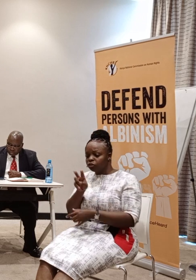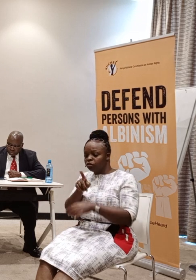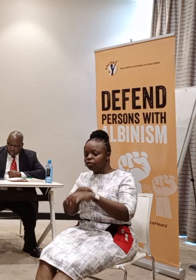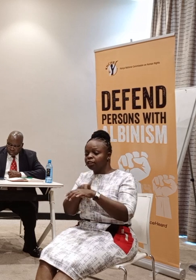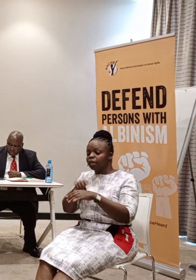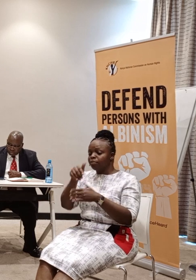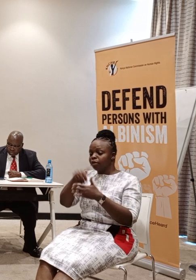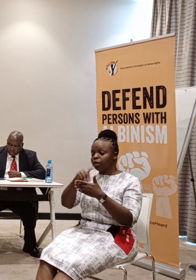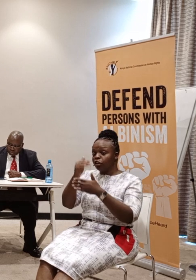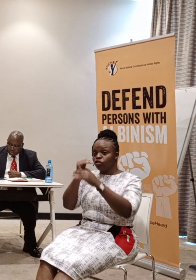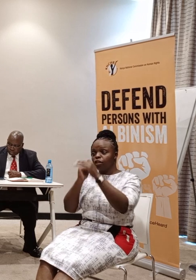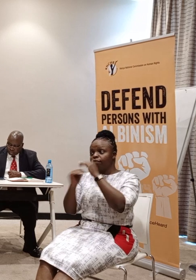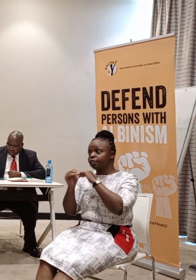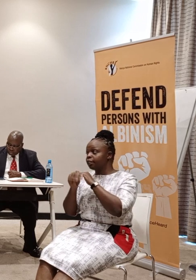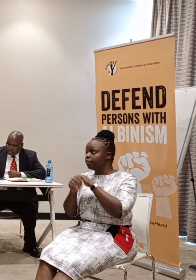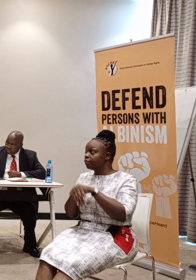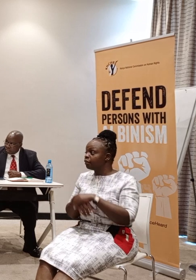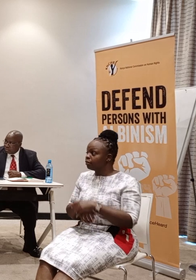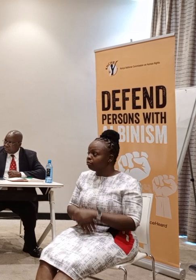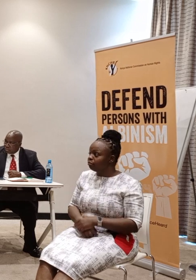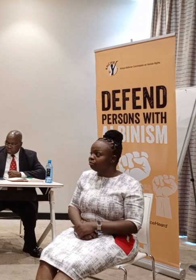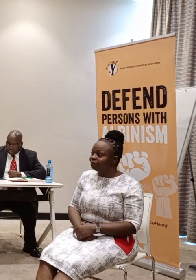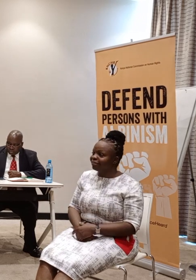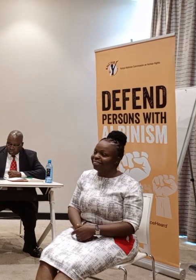university. When I had